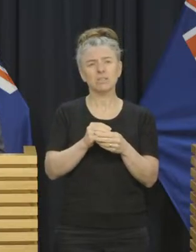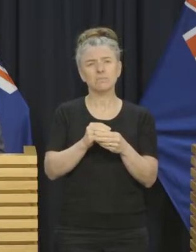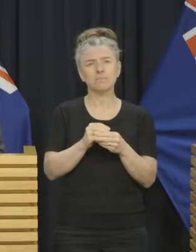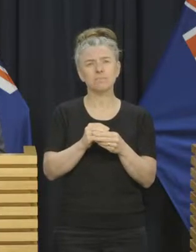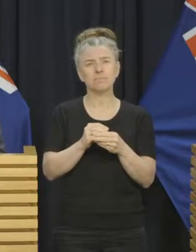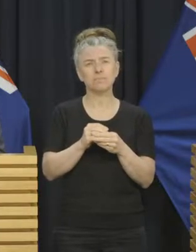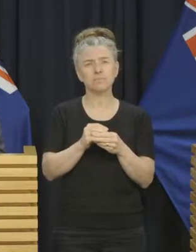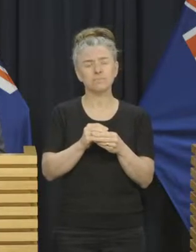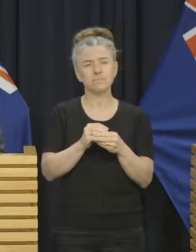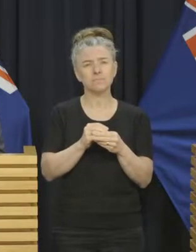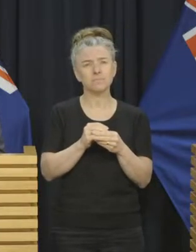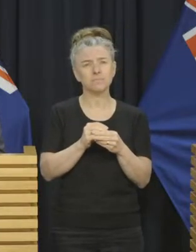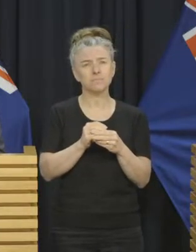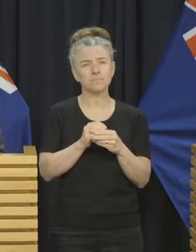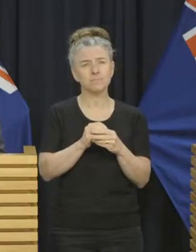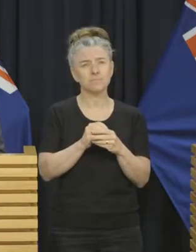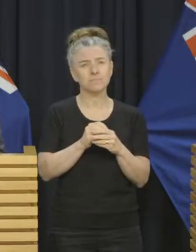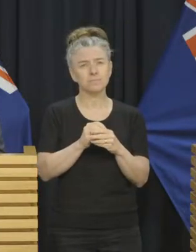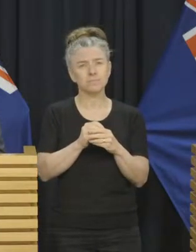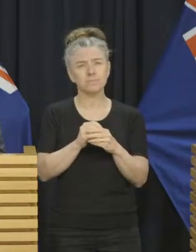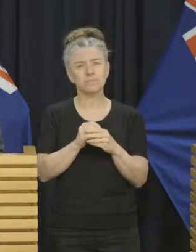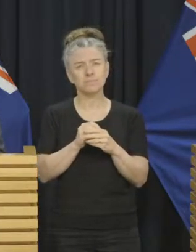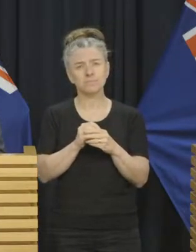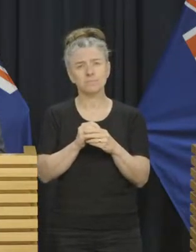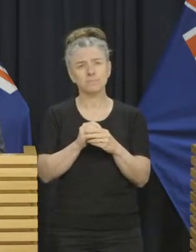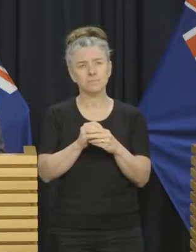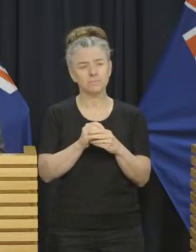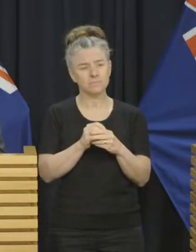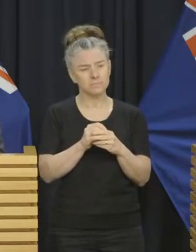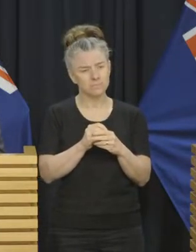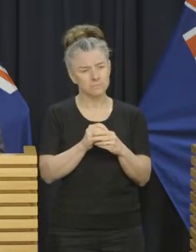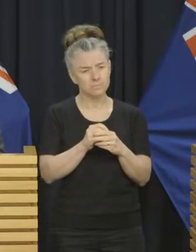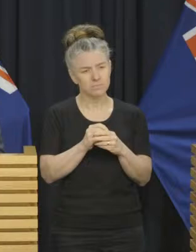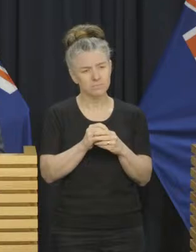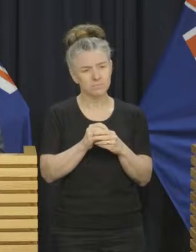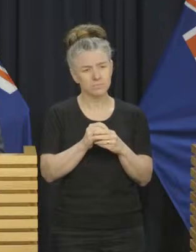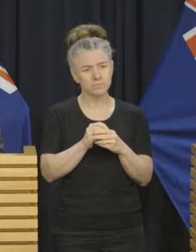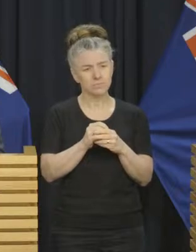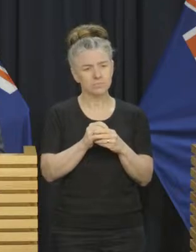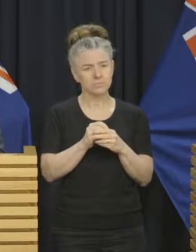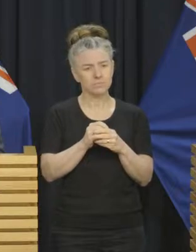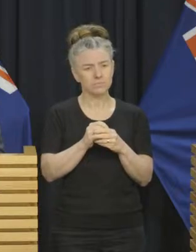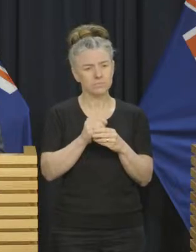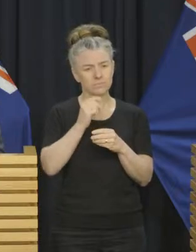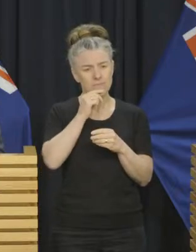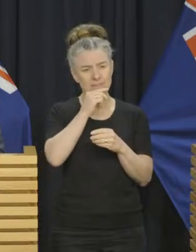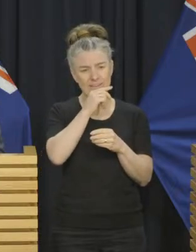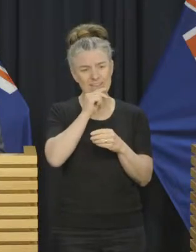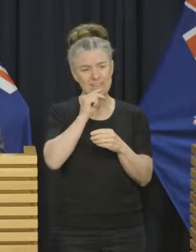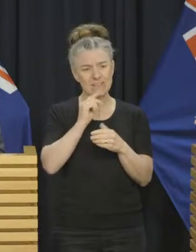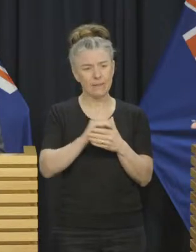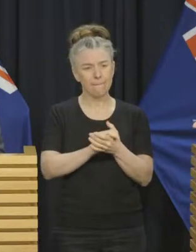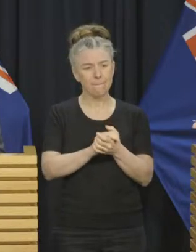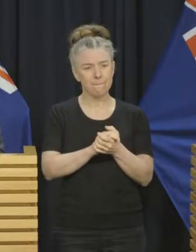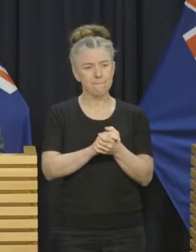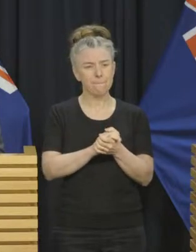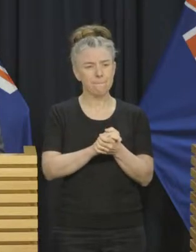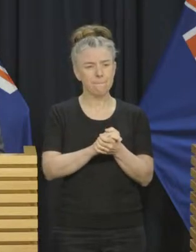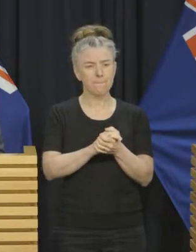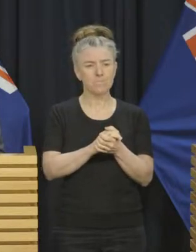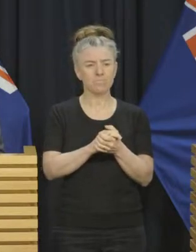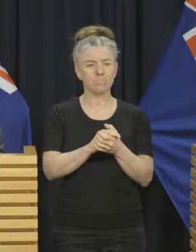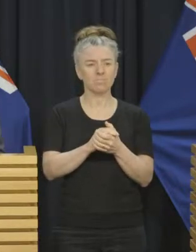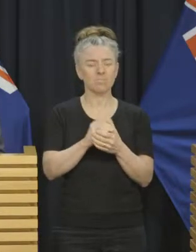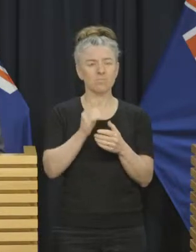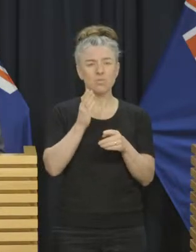didn't identify any additional contacts through that download, and likewise about a dozen downloads of the information from the New South